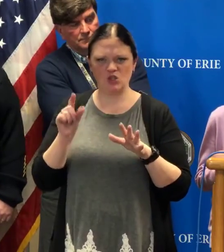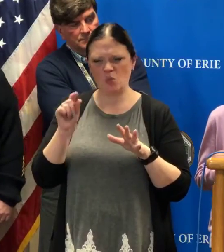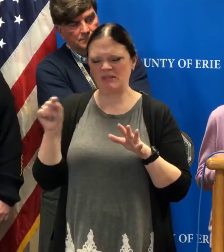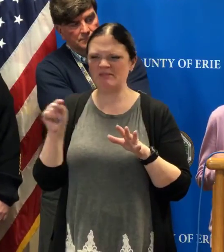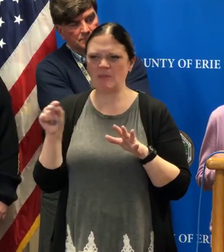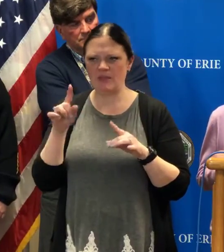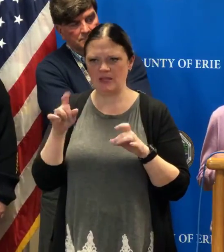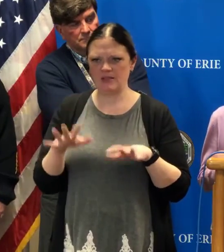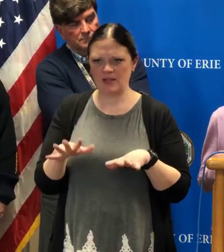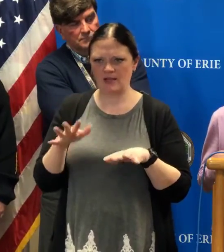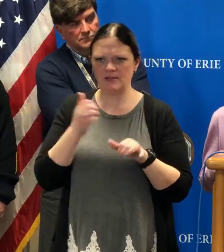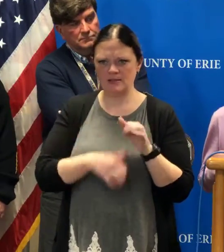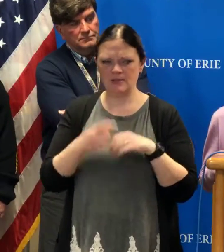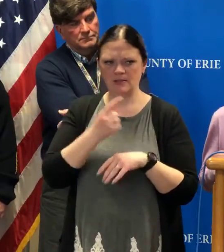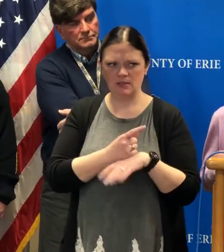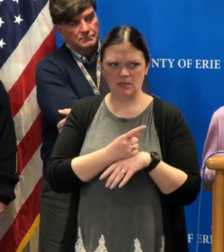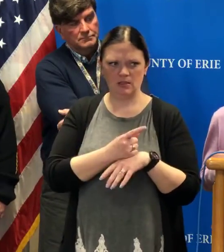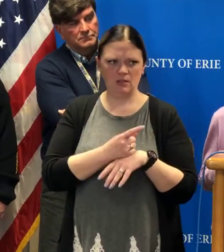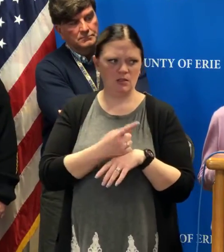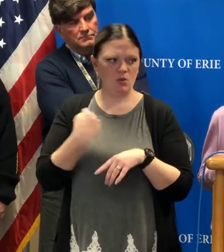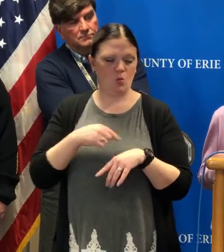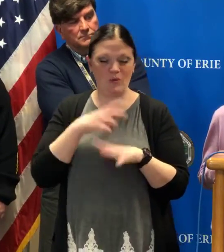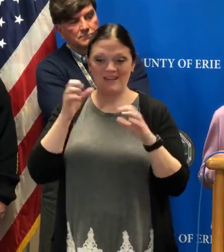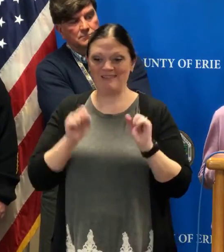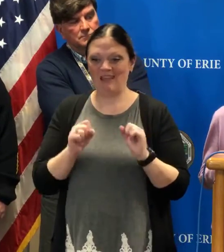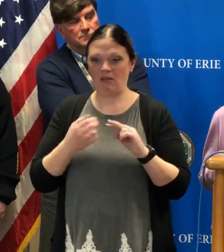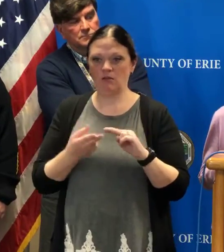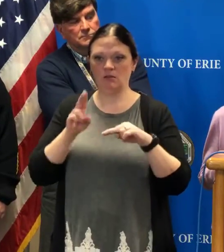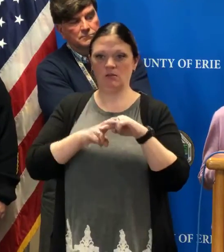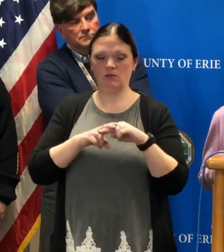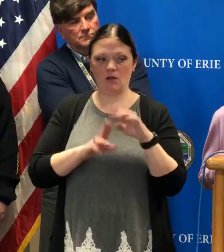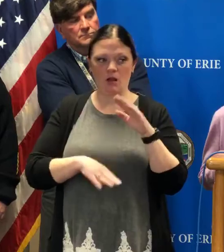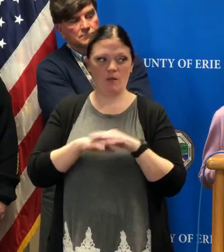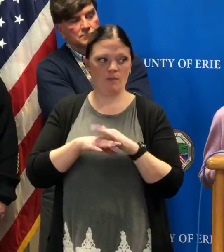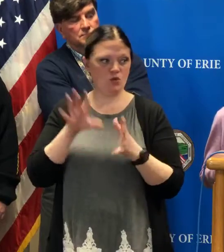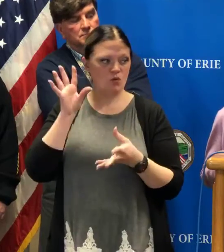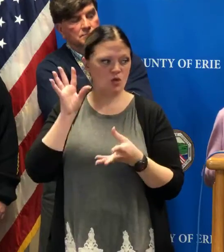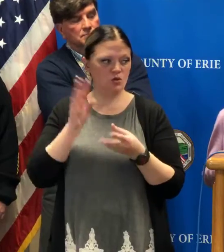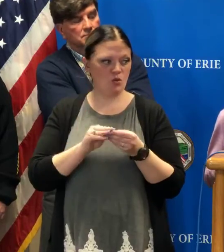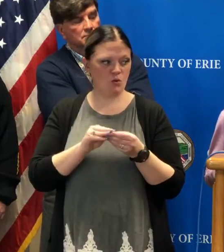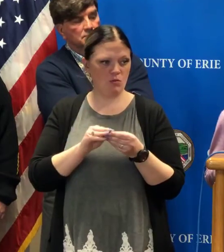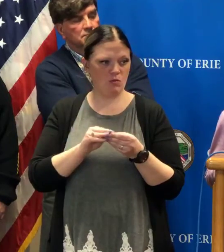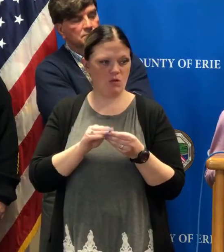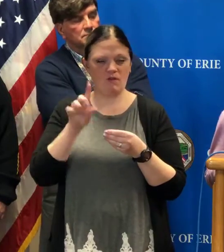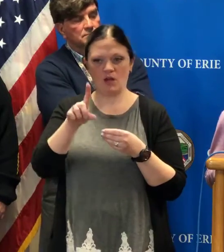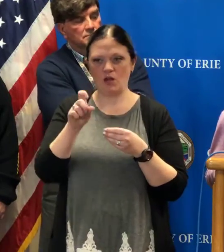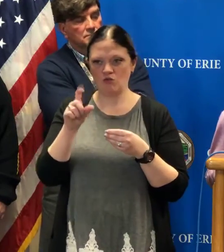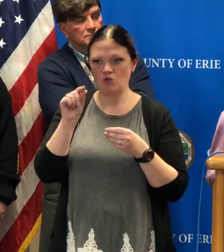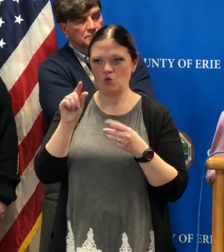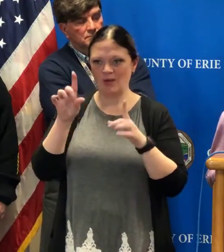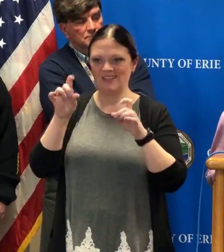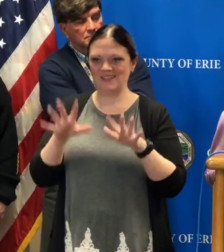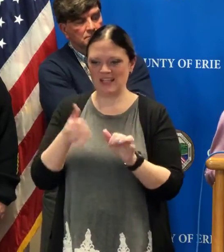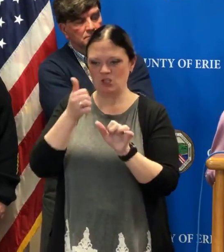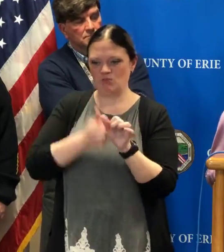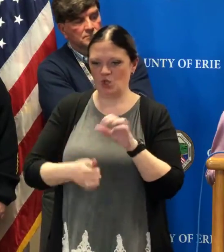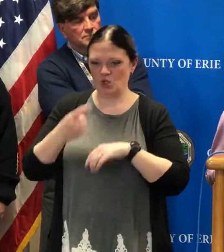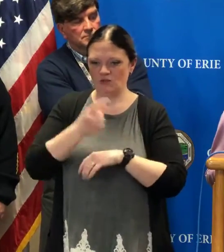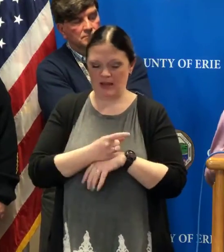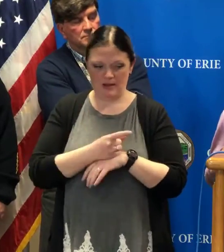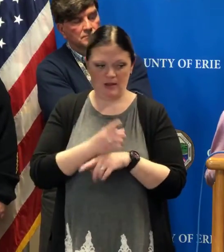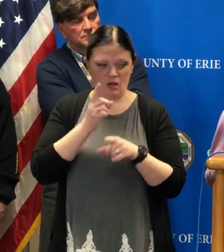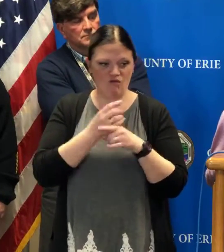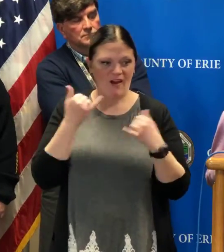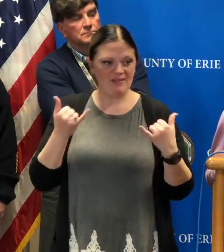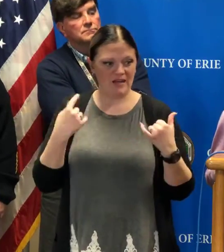day. And we can ramp that up to a total of about 120 tests per day. Right now